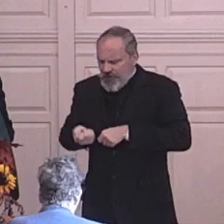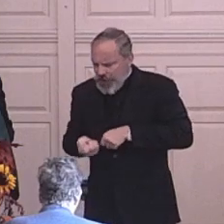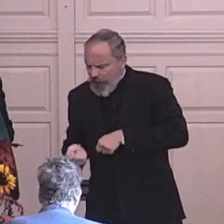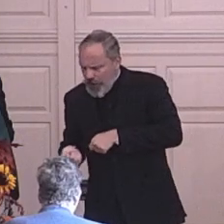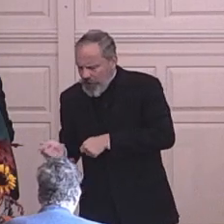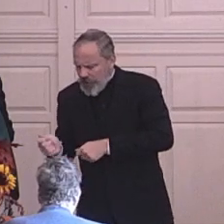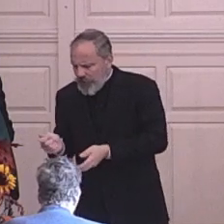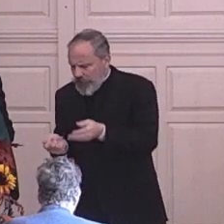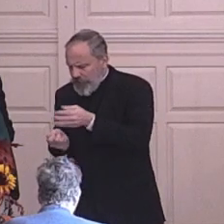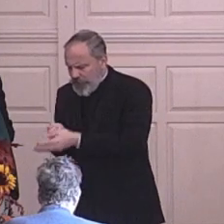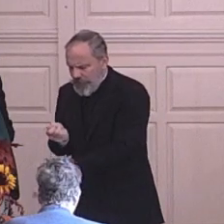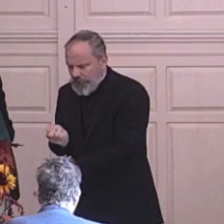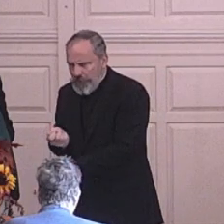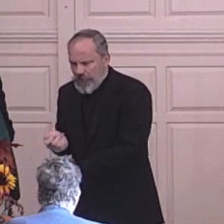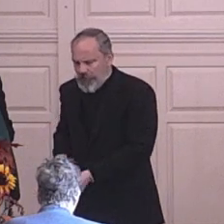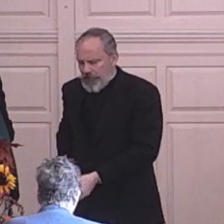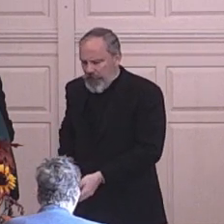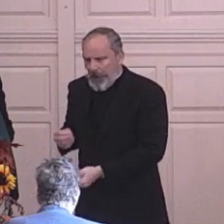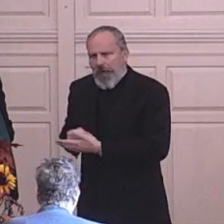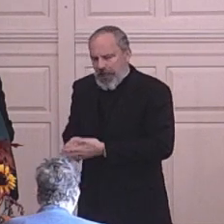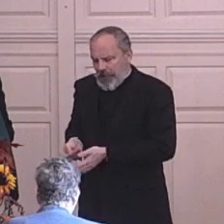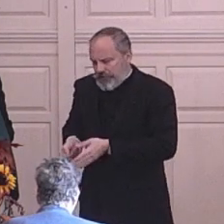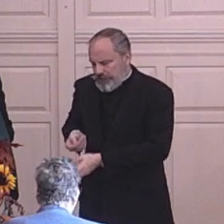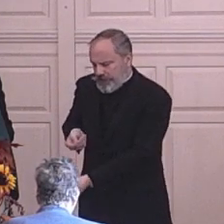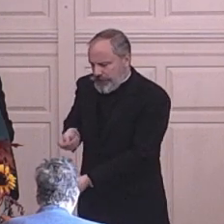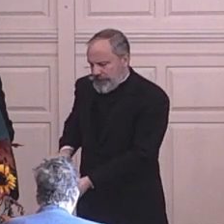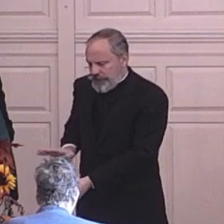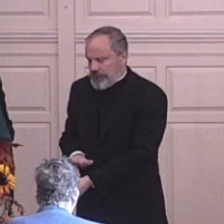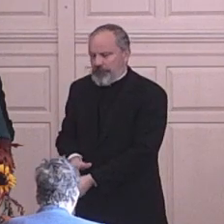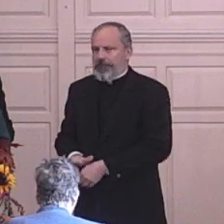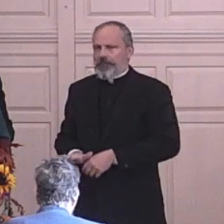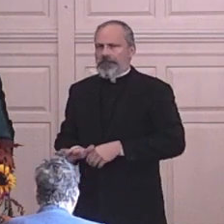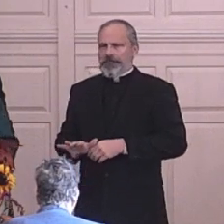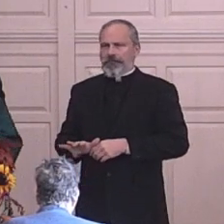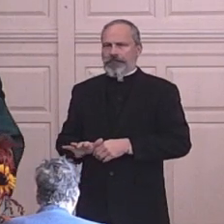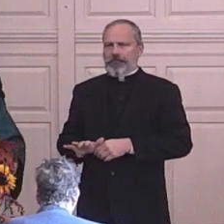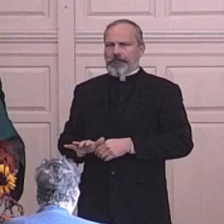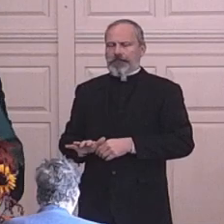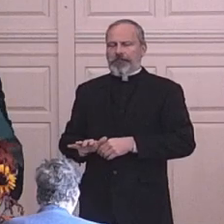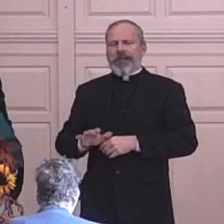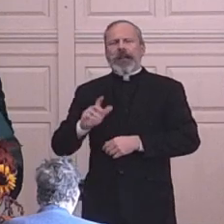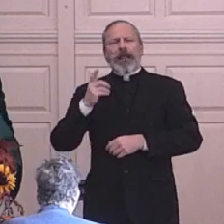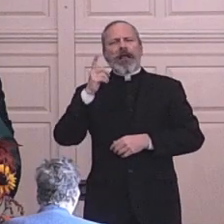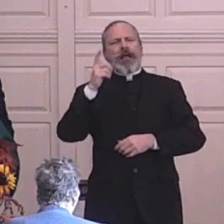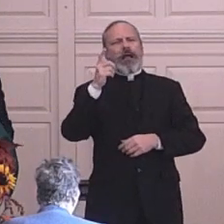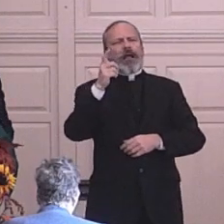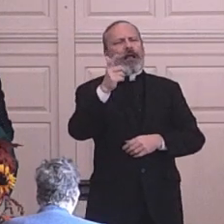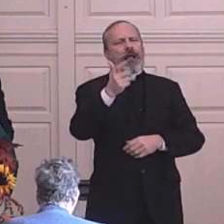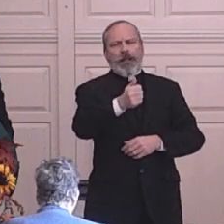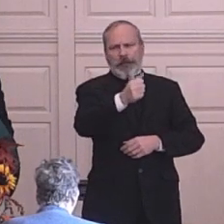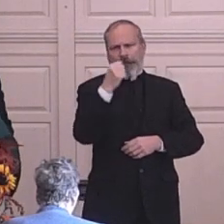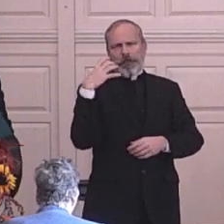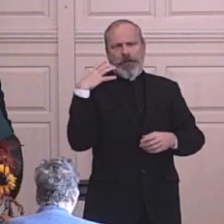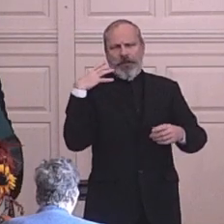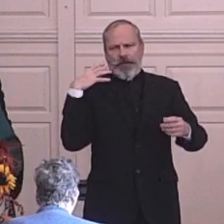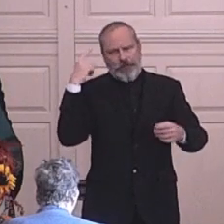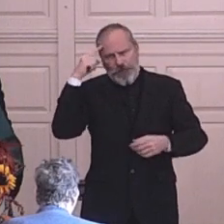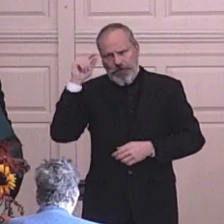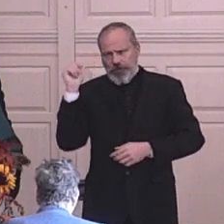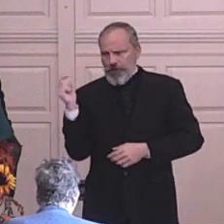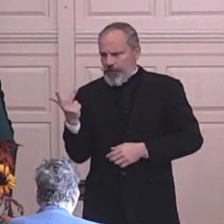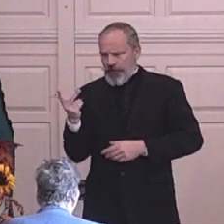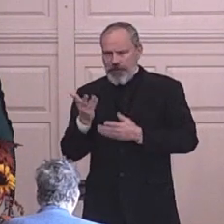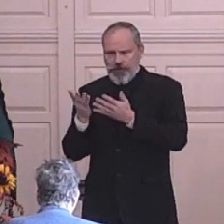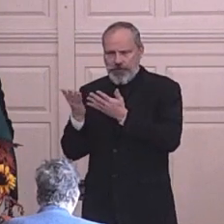and buried his master's money. After a long time, the master of those servants